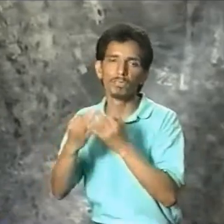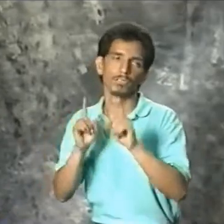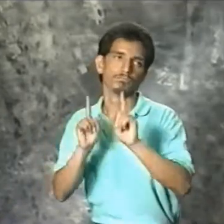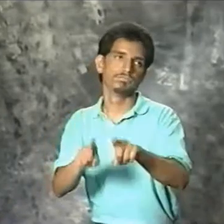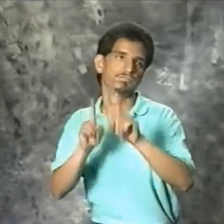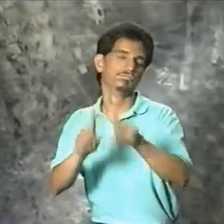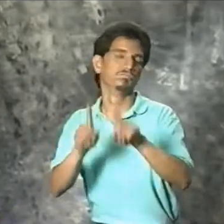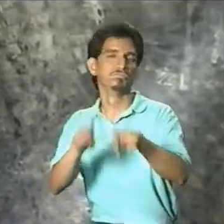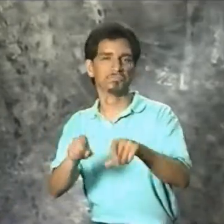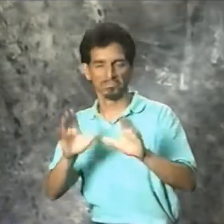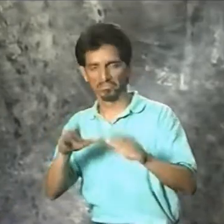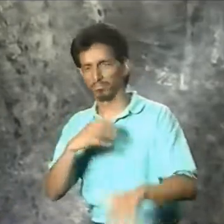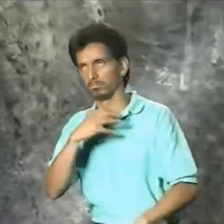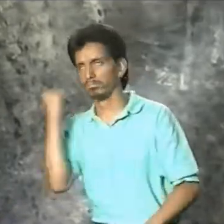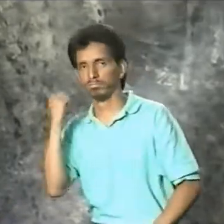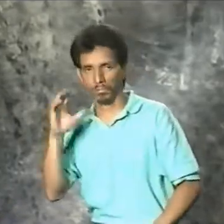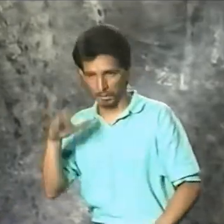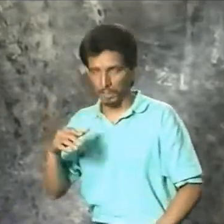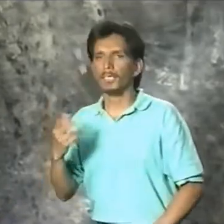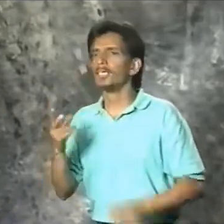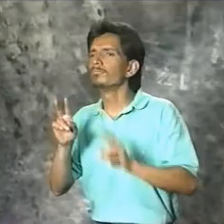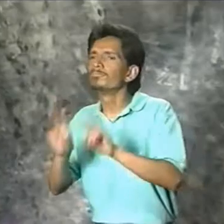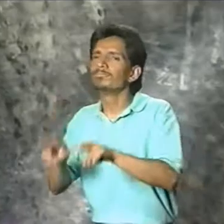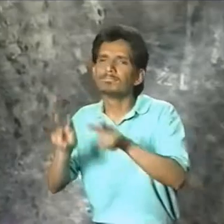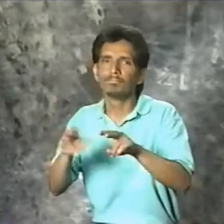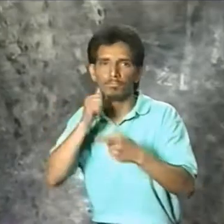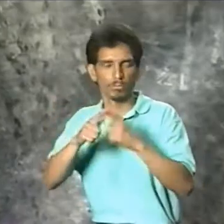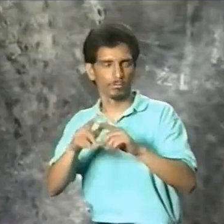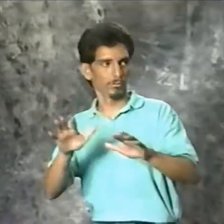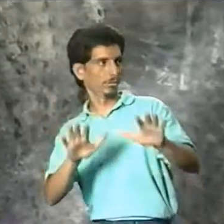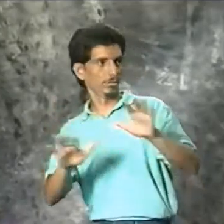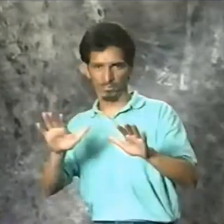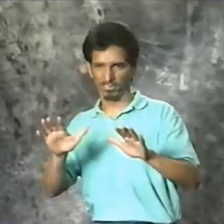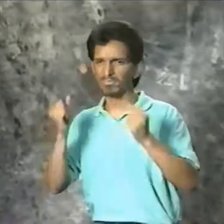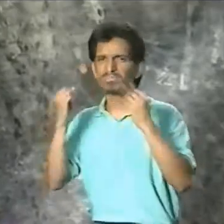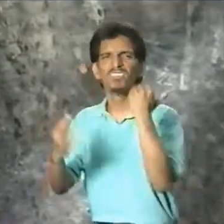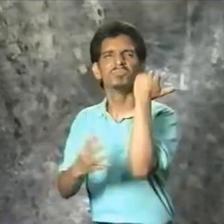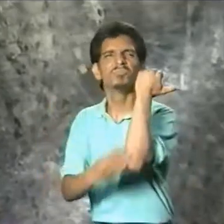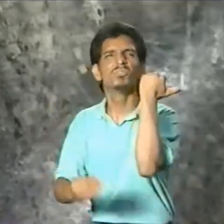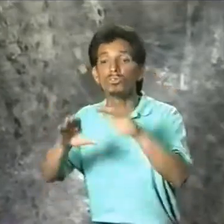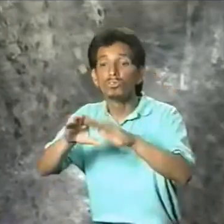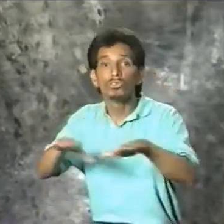time my girlfriend had ever visited. But I'm from Mexico. My family lives there, so I'd been there many